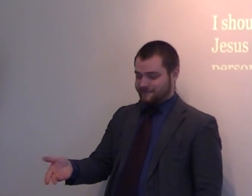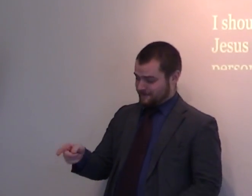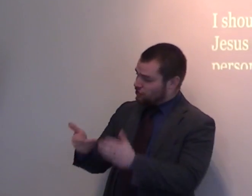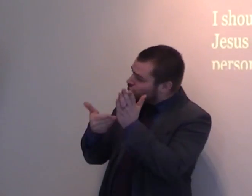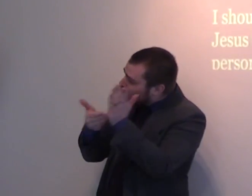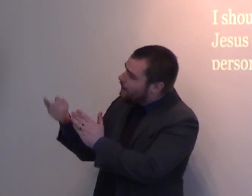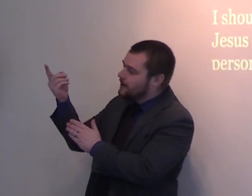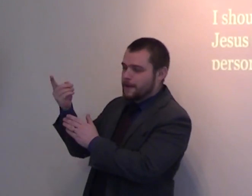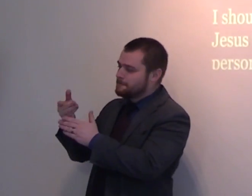Christ.